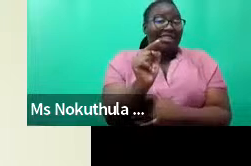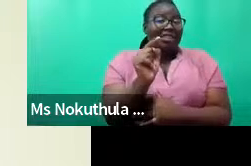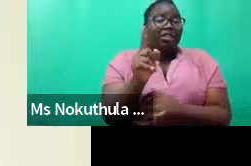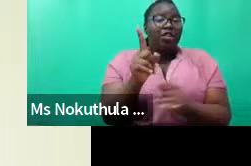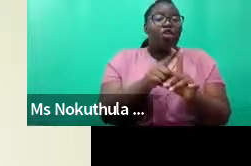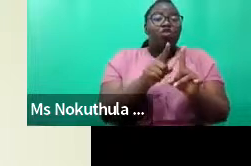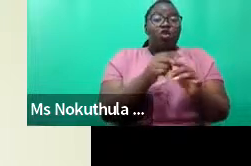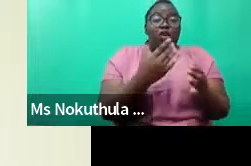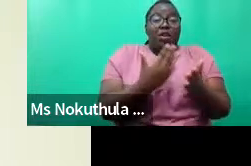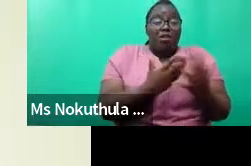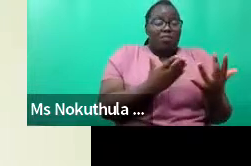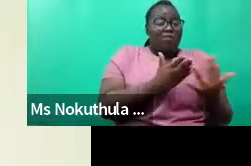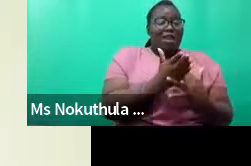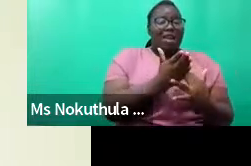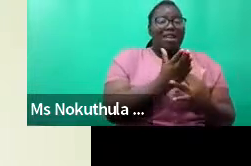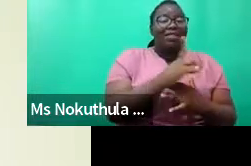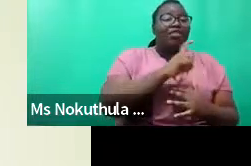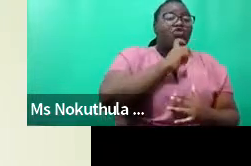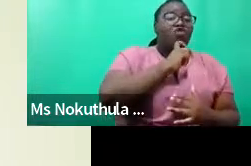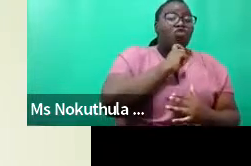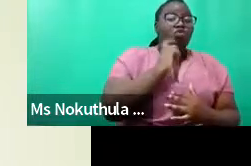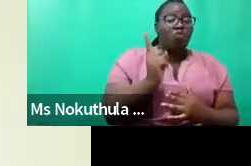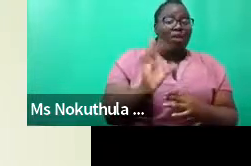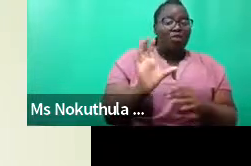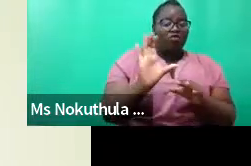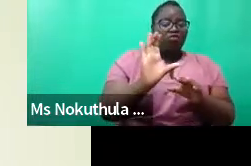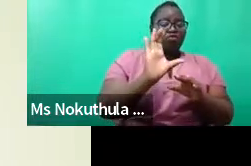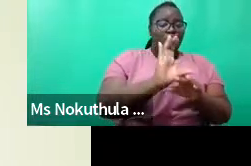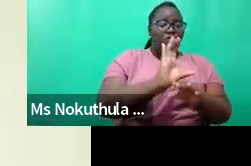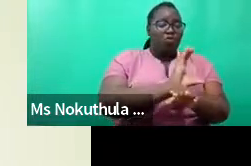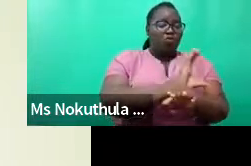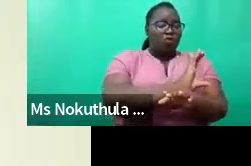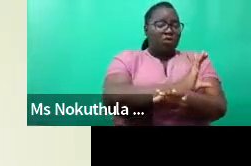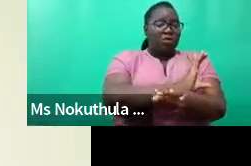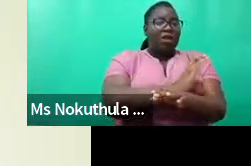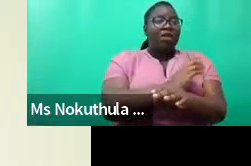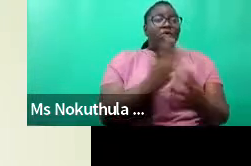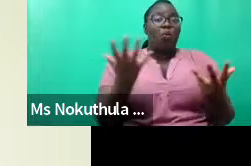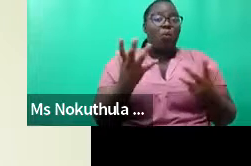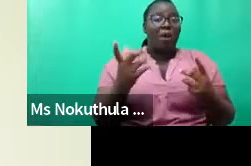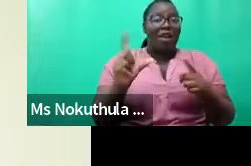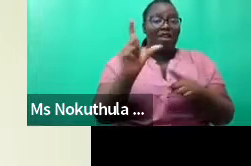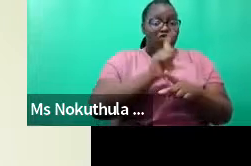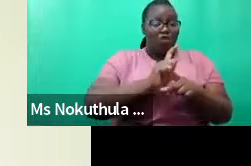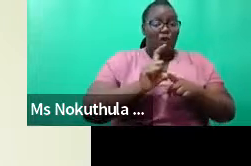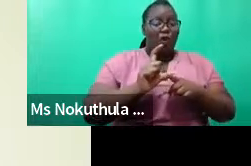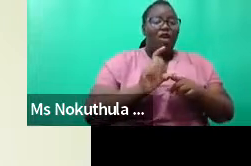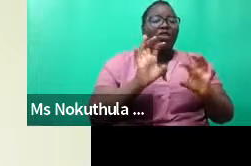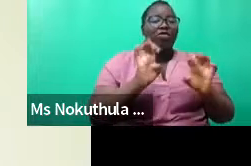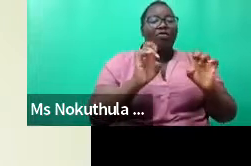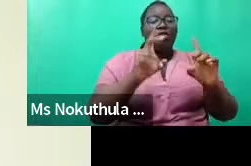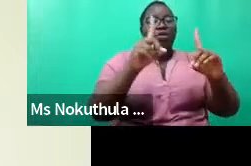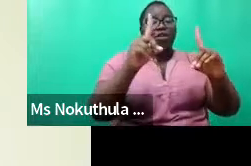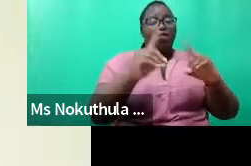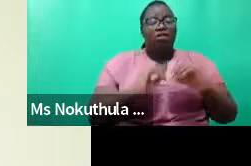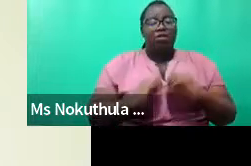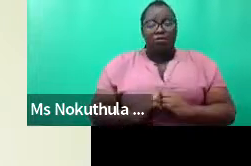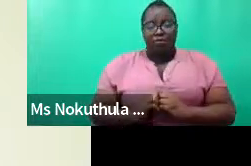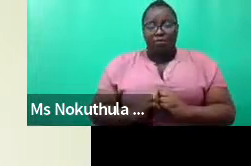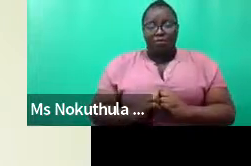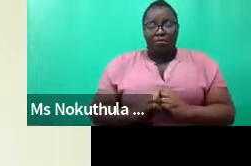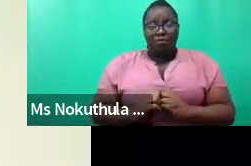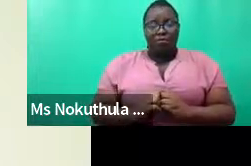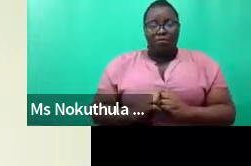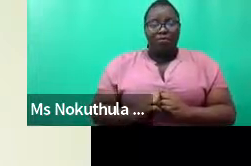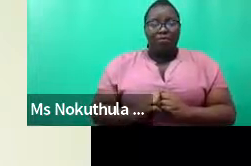using computers at the College of Education. So they went and